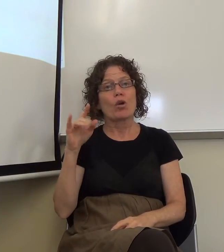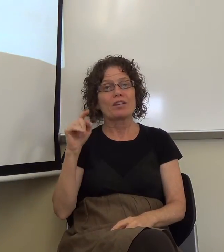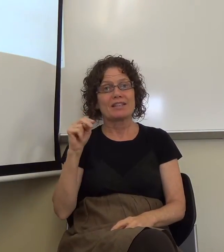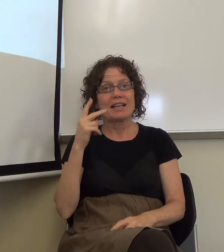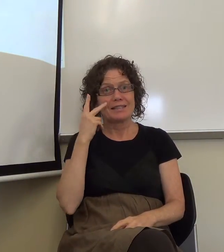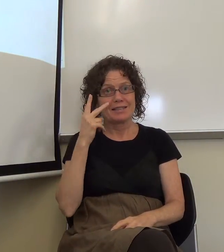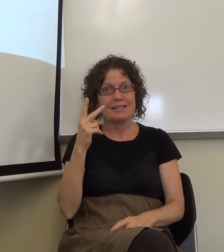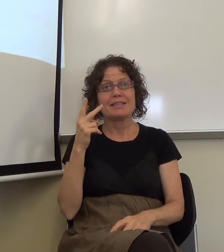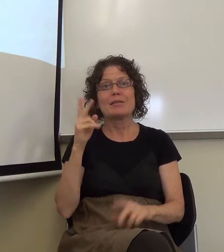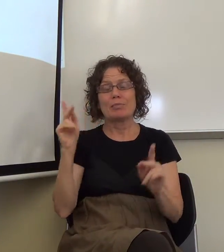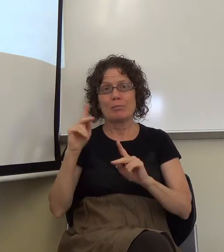and actually